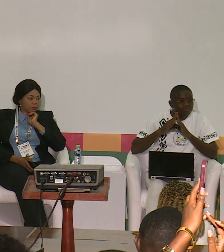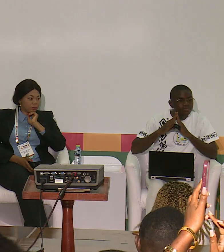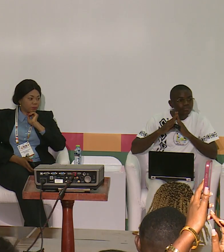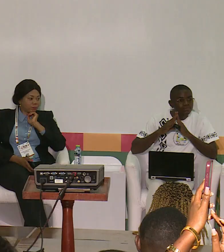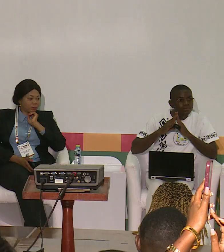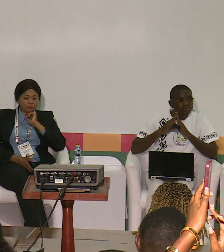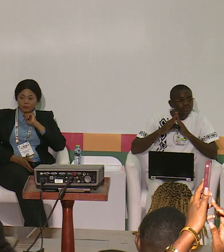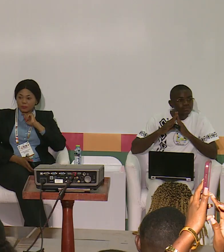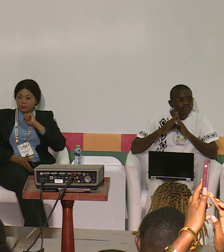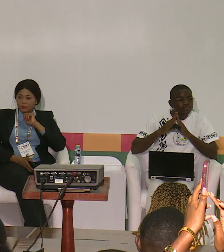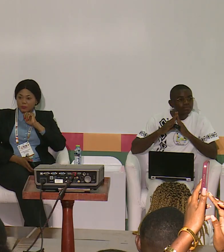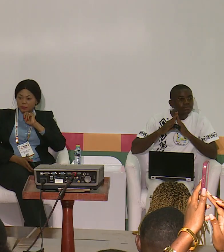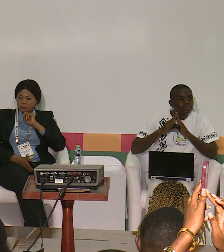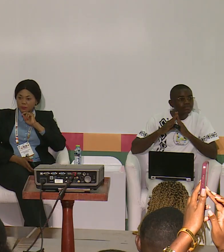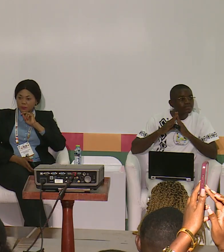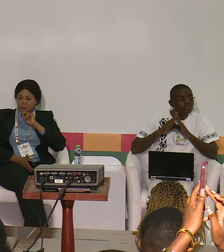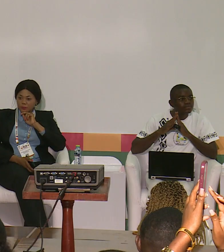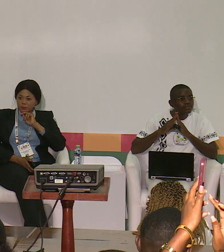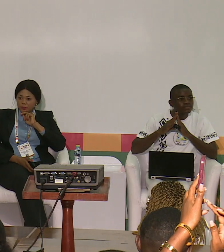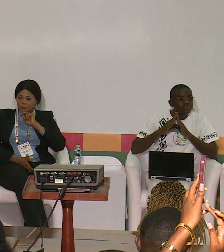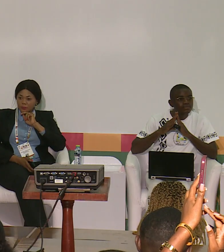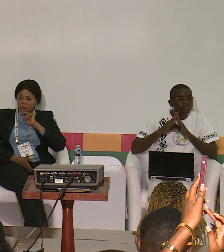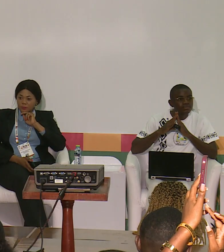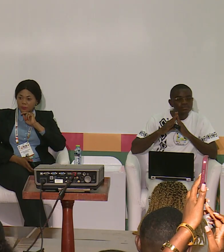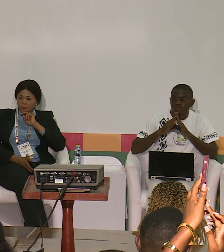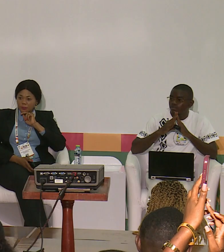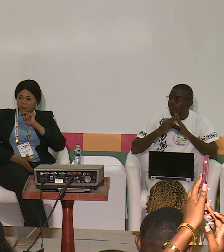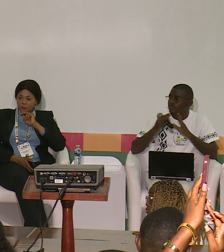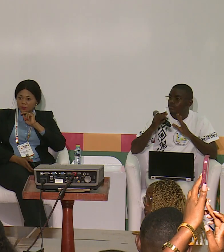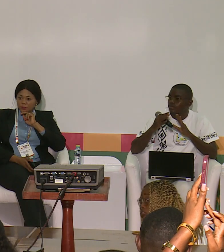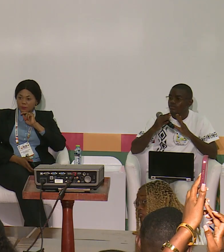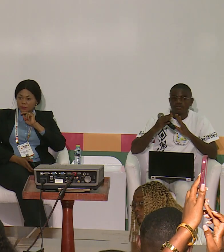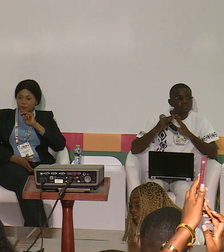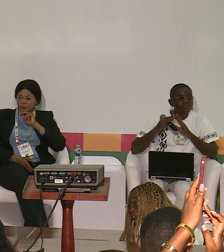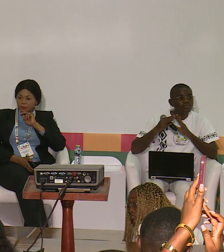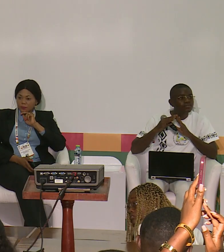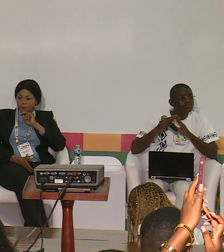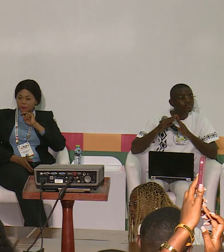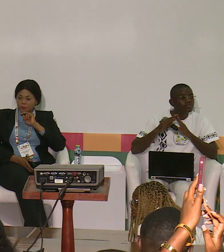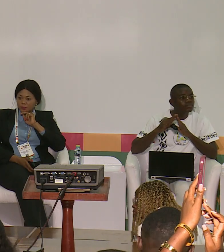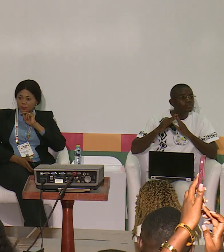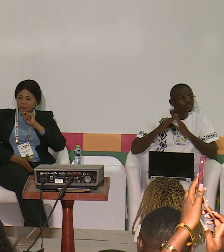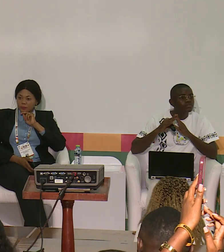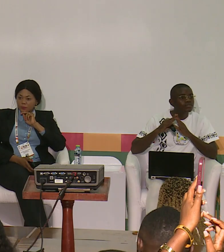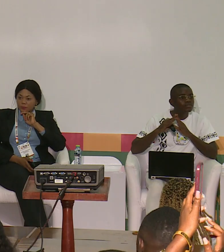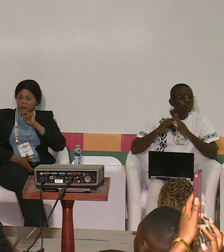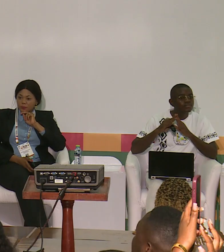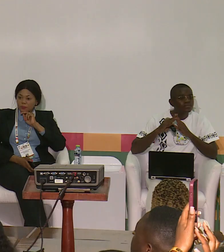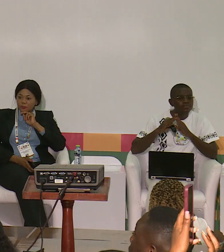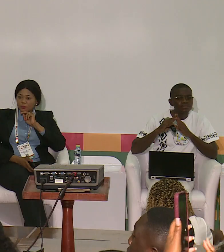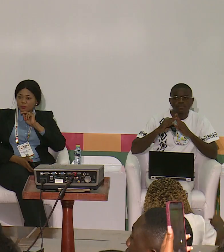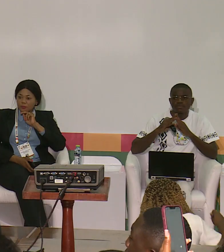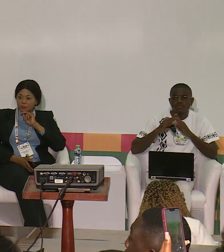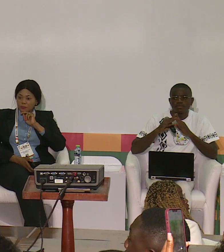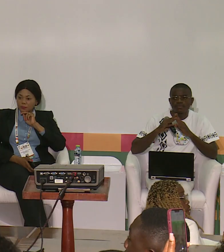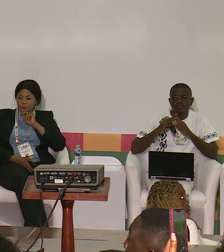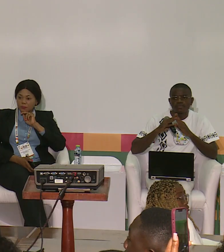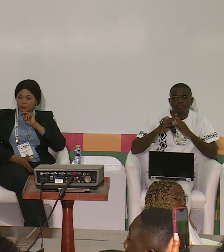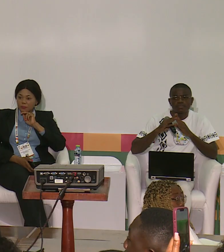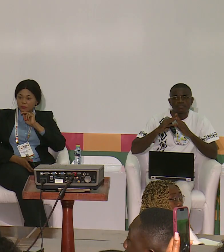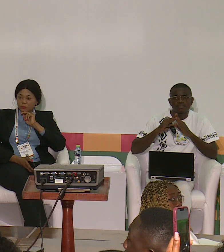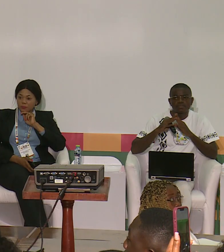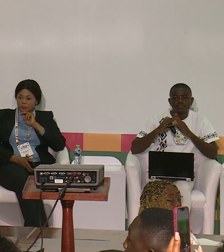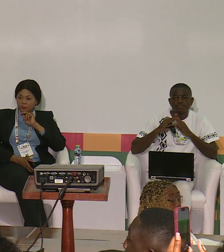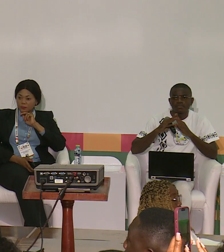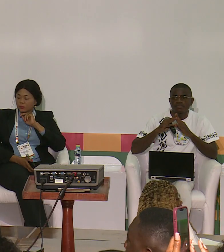the Young Women Leadership Org, Education Plus Initiative. So I want to ask a question regarding the first speaker.